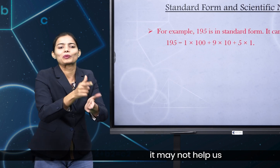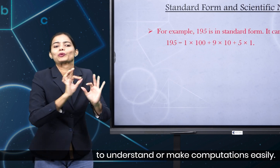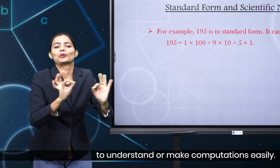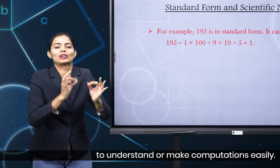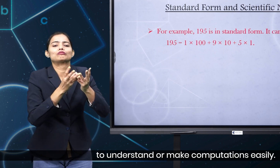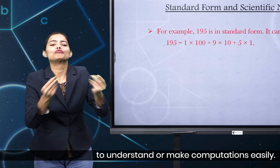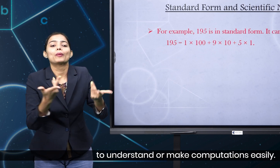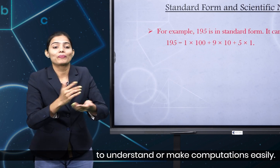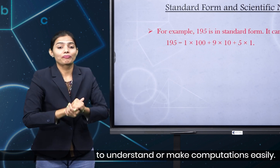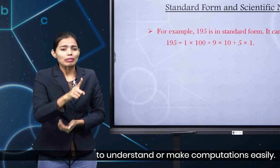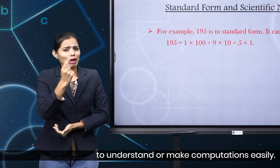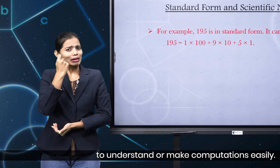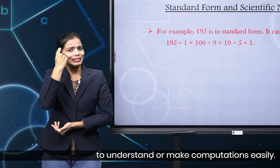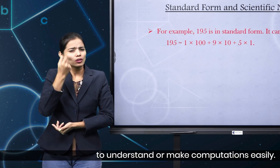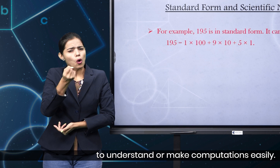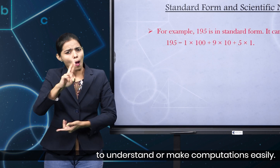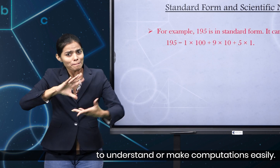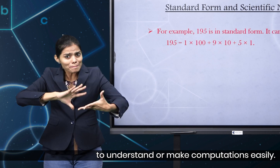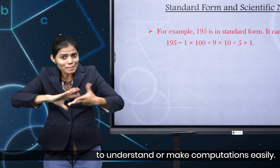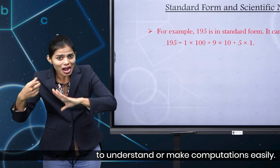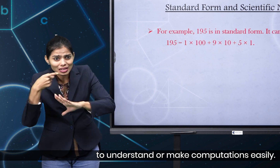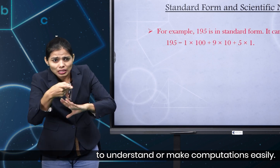to understand or make computation easily.